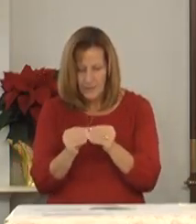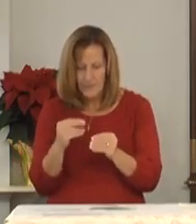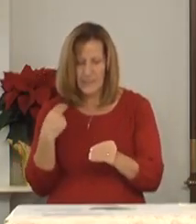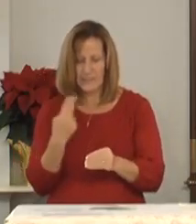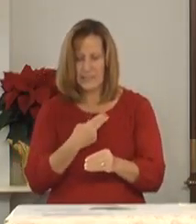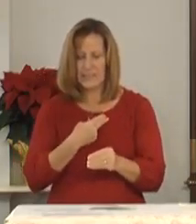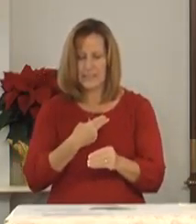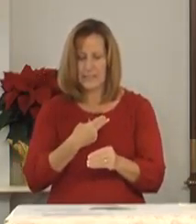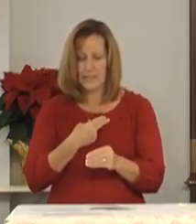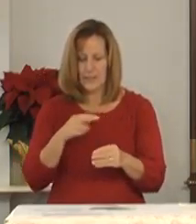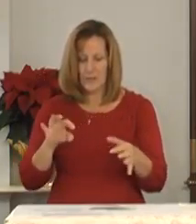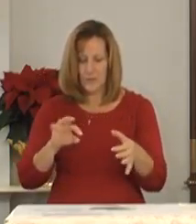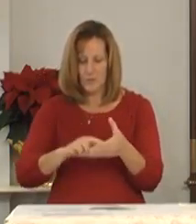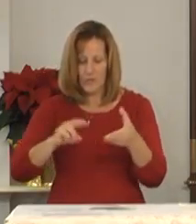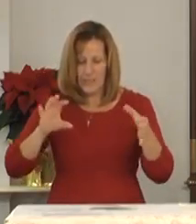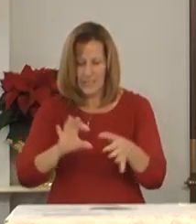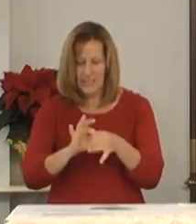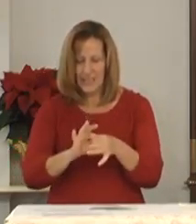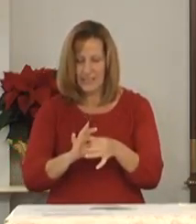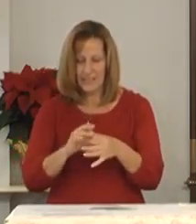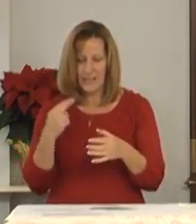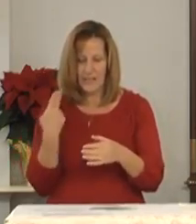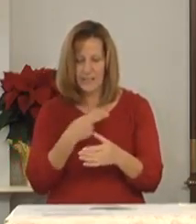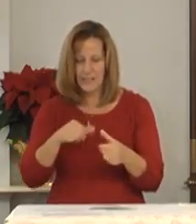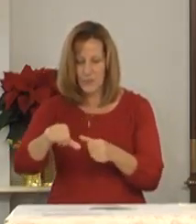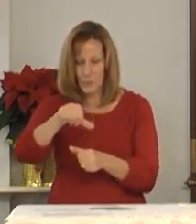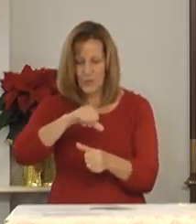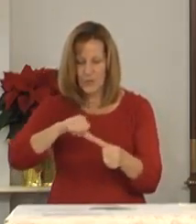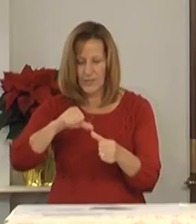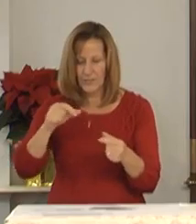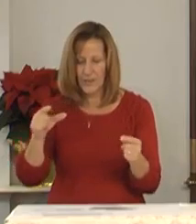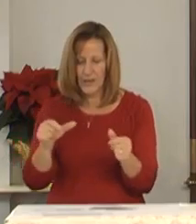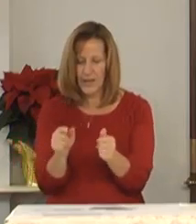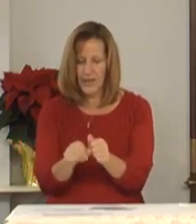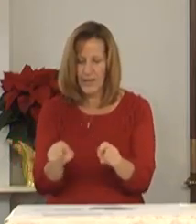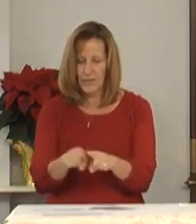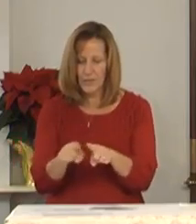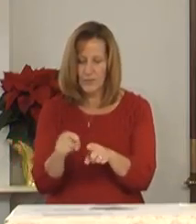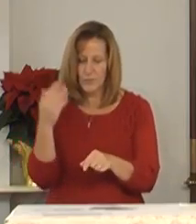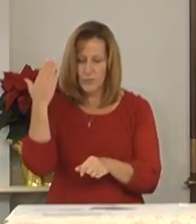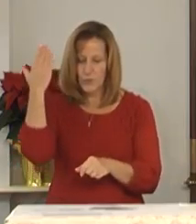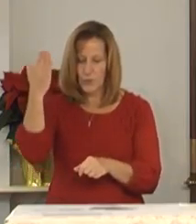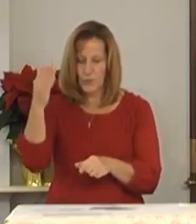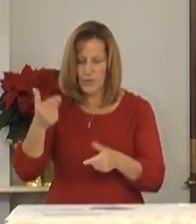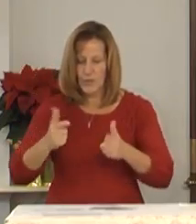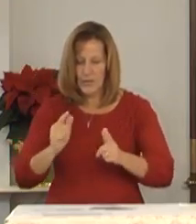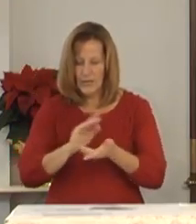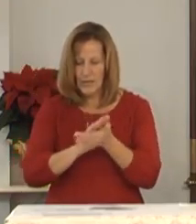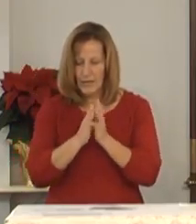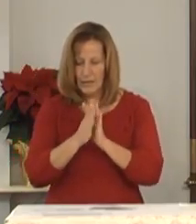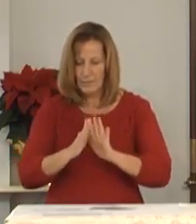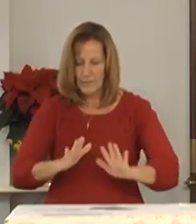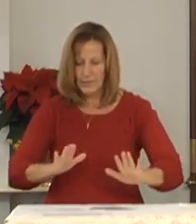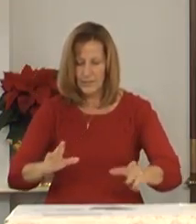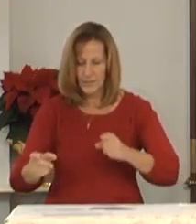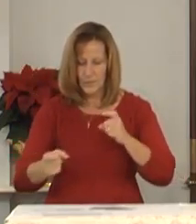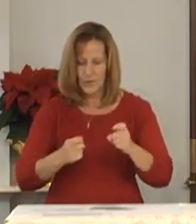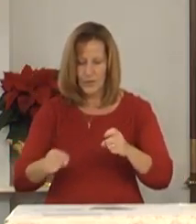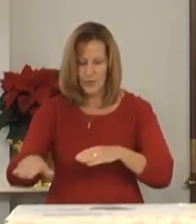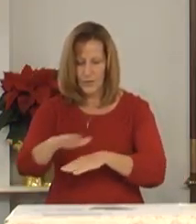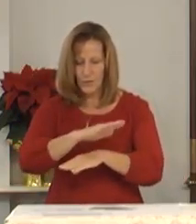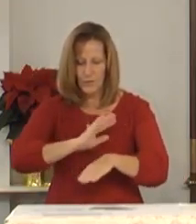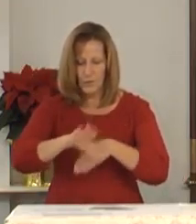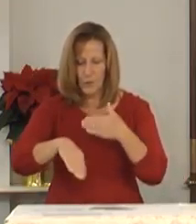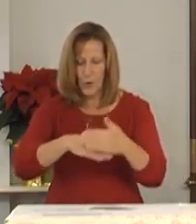mend us. Reconnect us to one another and to you. Let peace reign over all